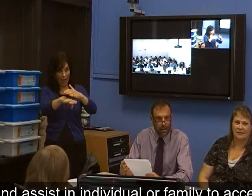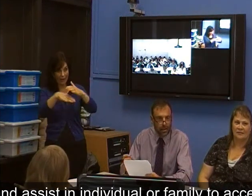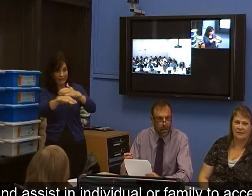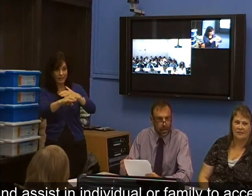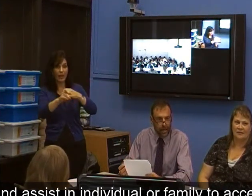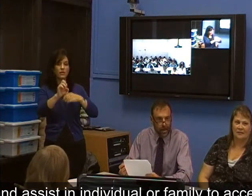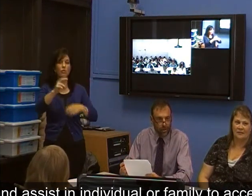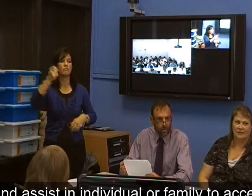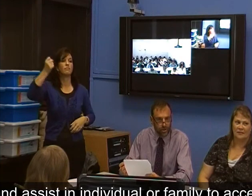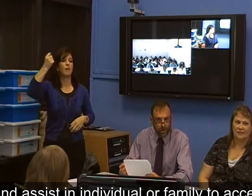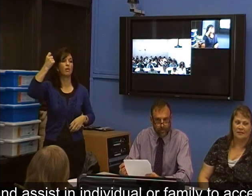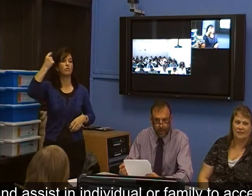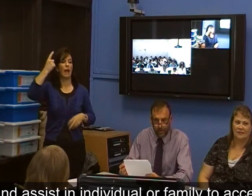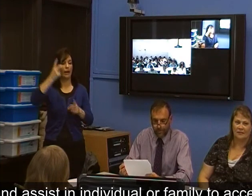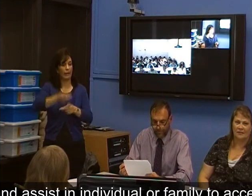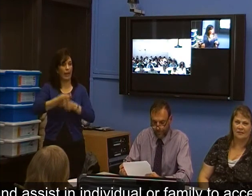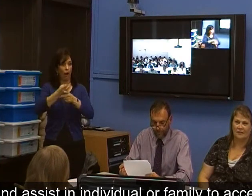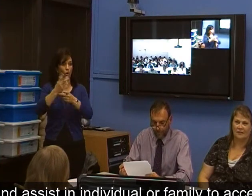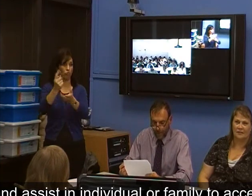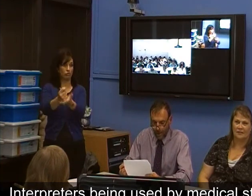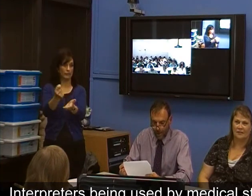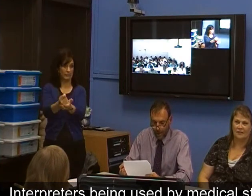understand care or treatment.